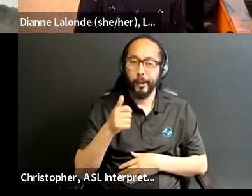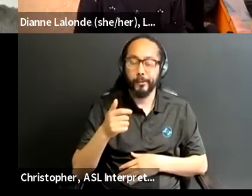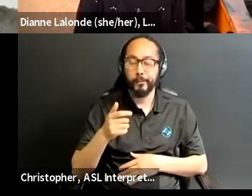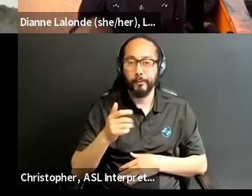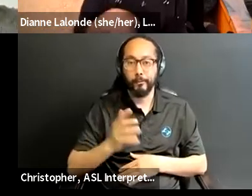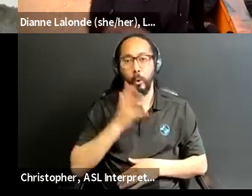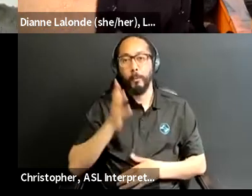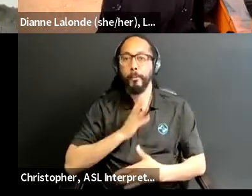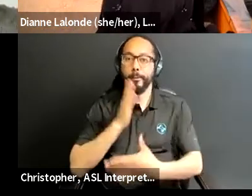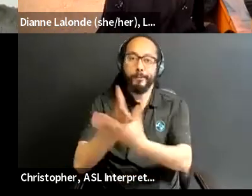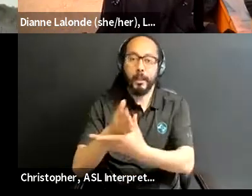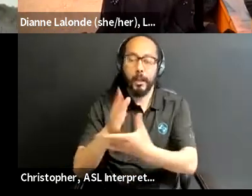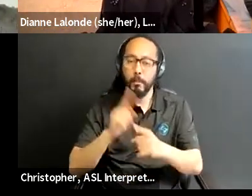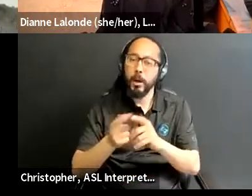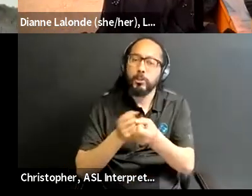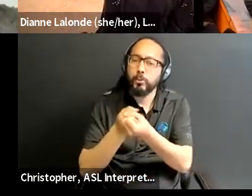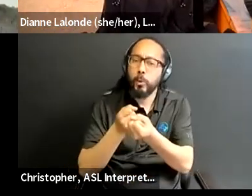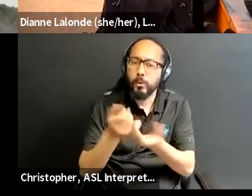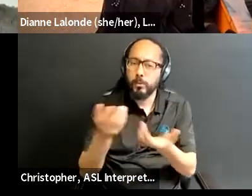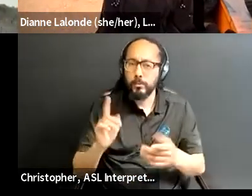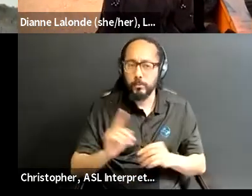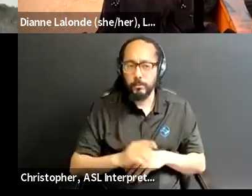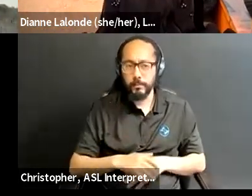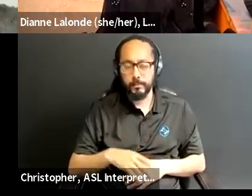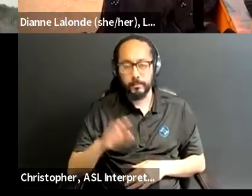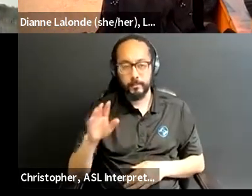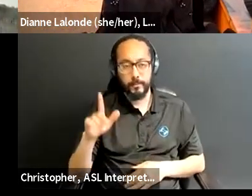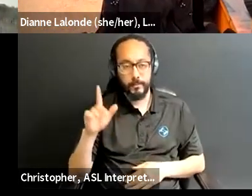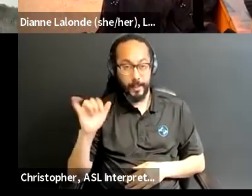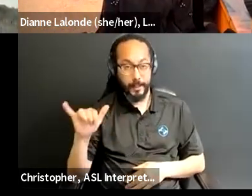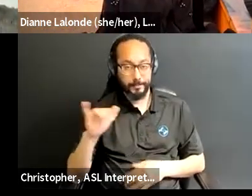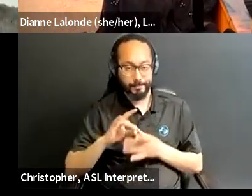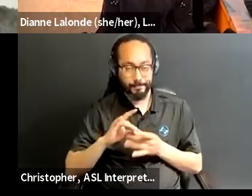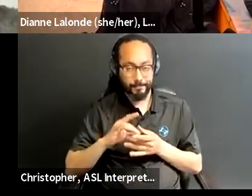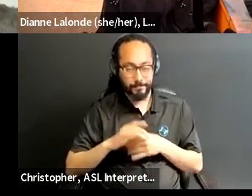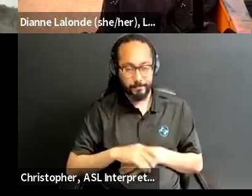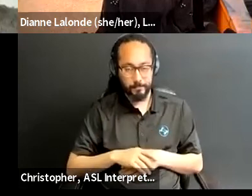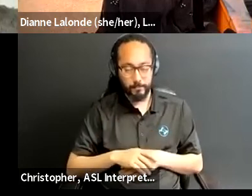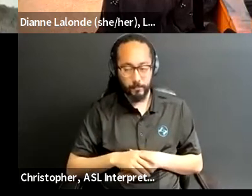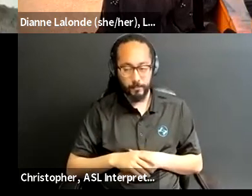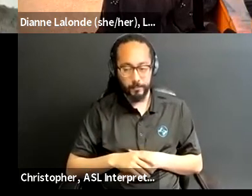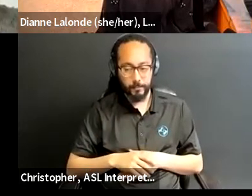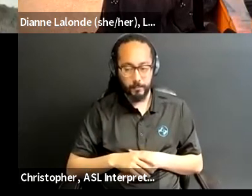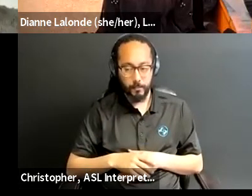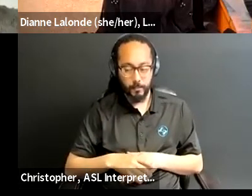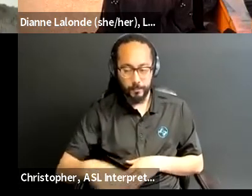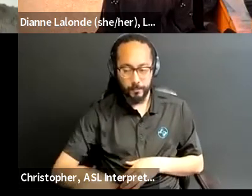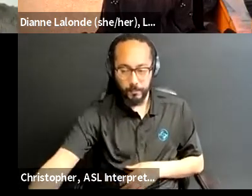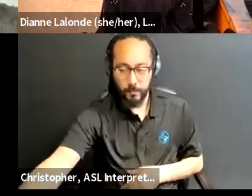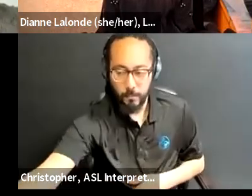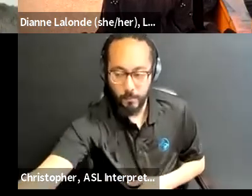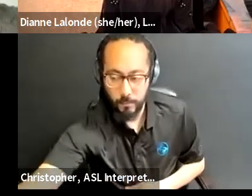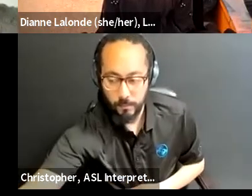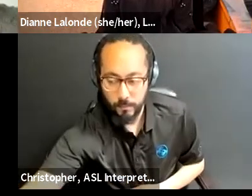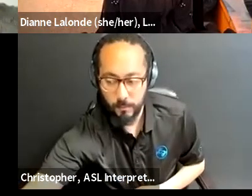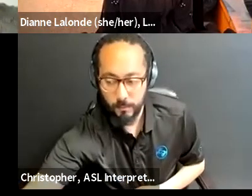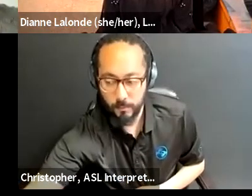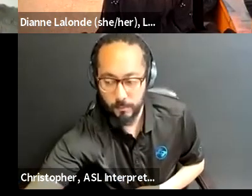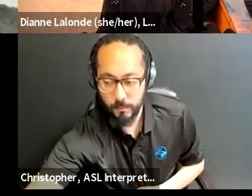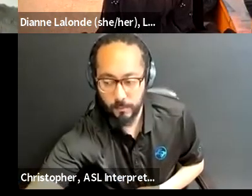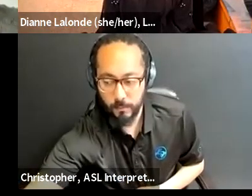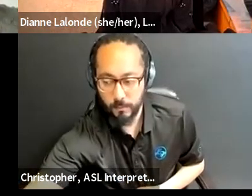intervention? Yeah, that's a great question. And in terms of looking for supports that would be appropriate to post